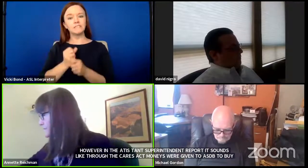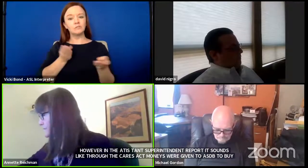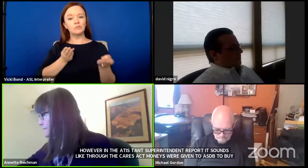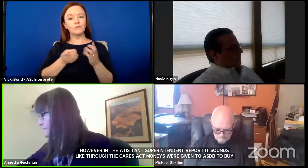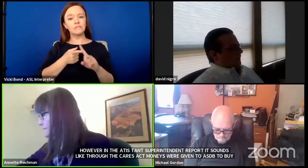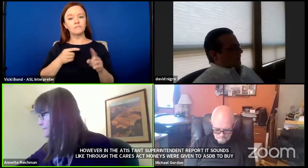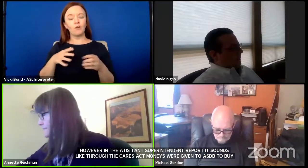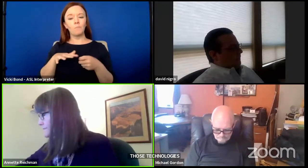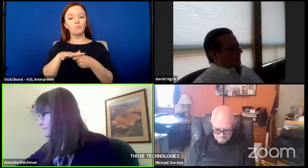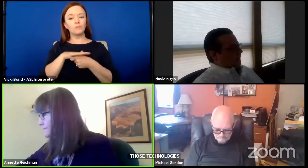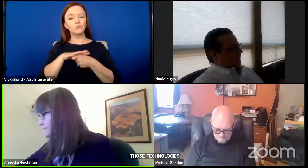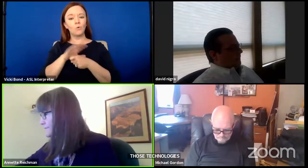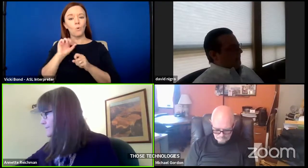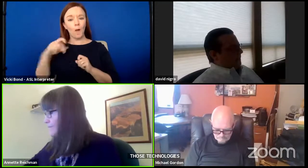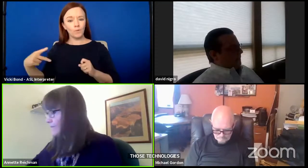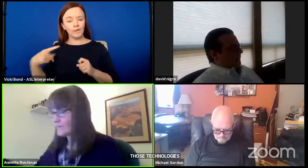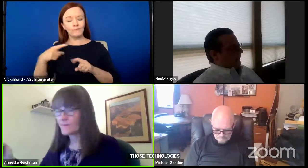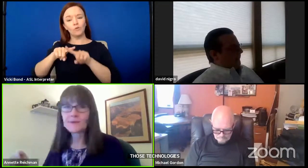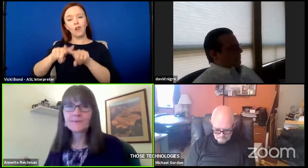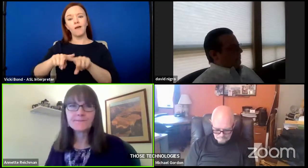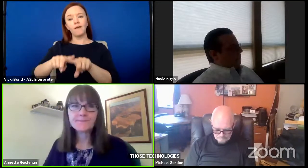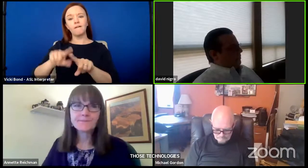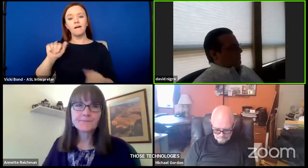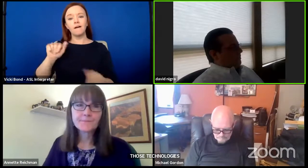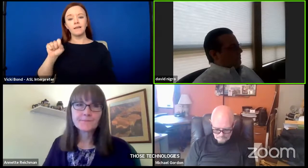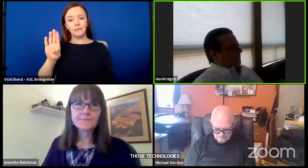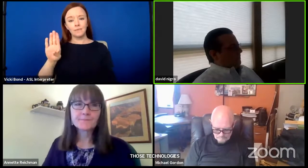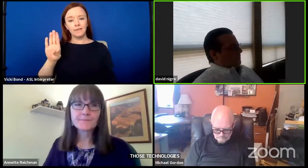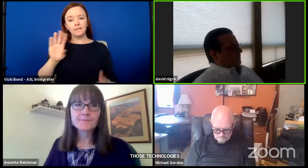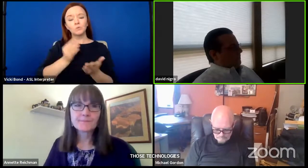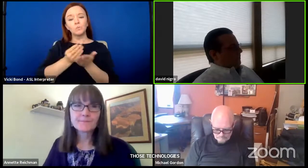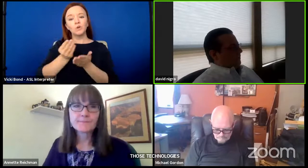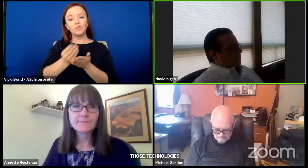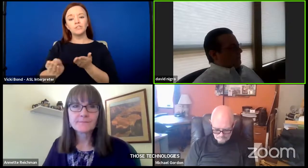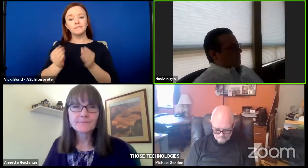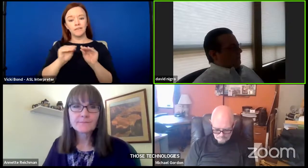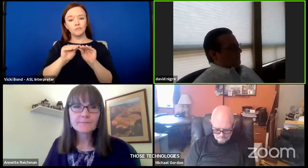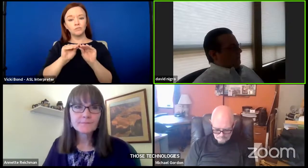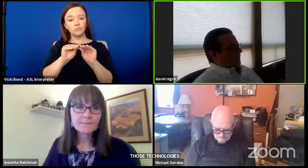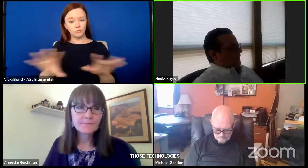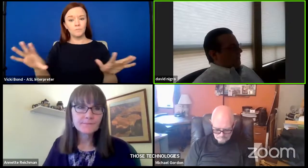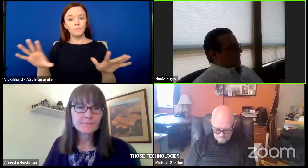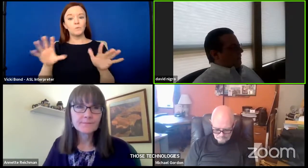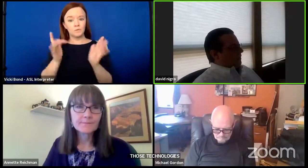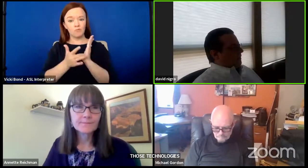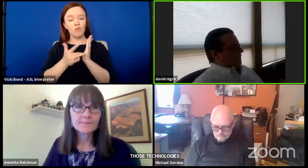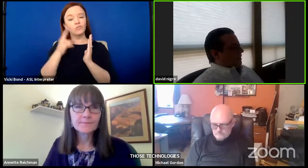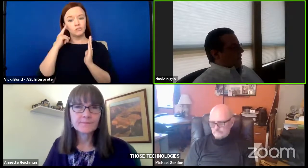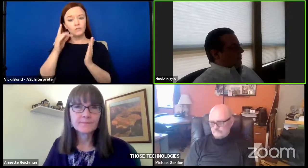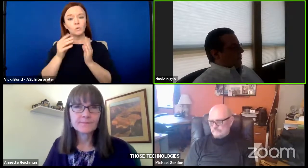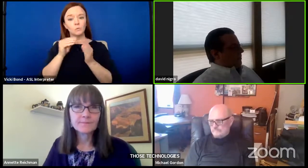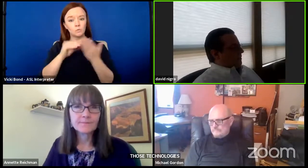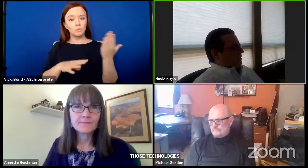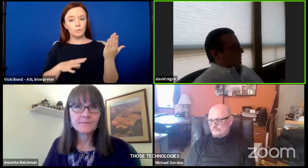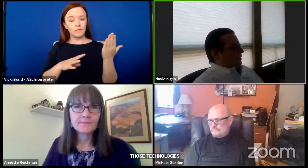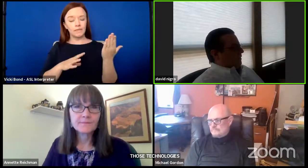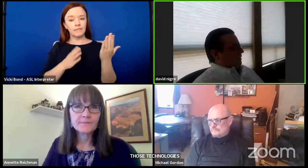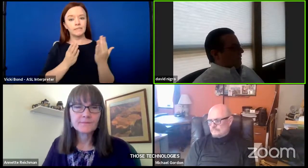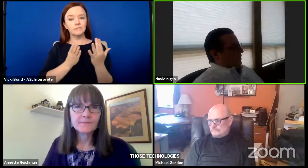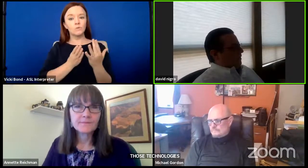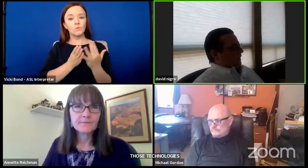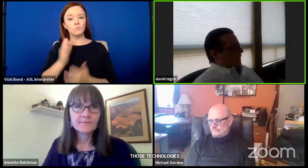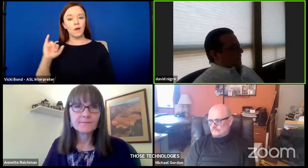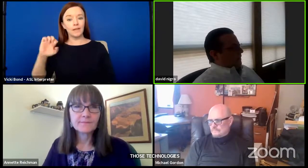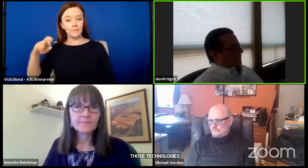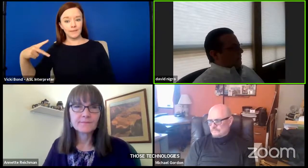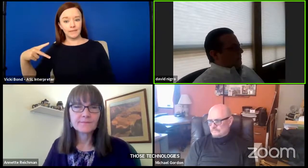school districts are relying on ASDB to purchase and distribute those technologies for students served under IEPs. Under